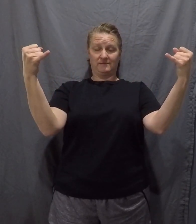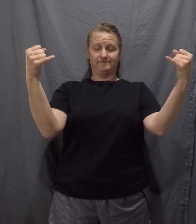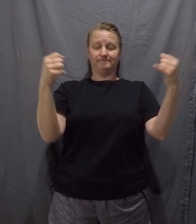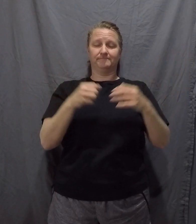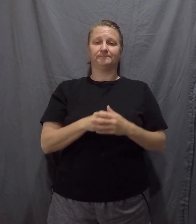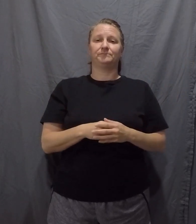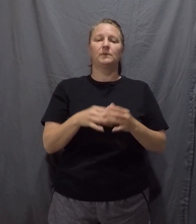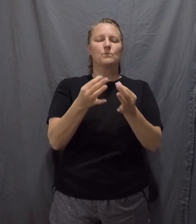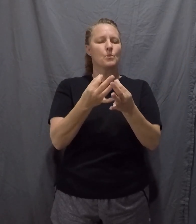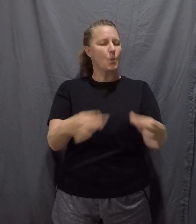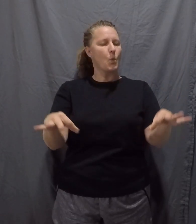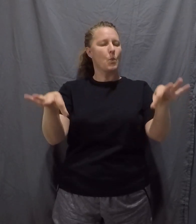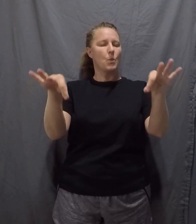the first